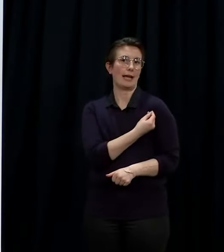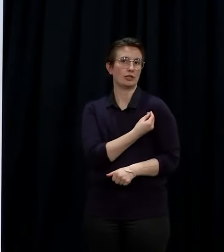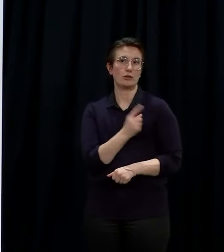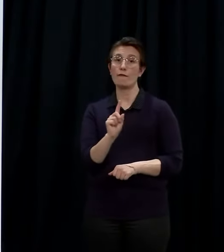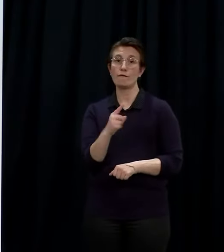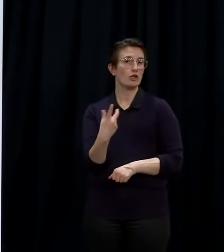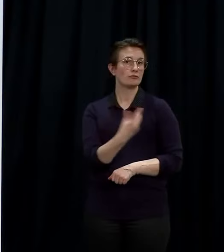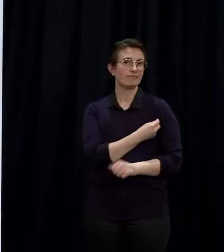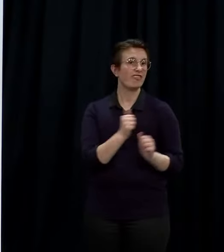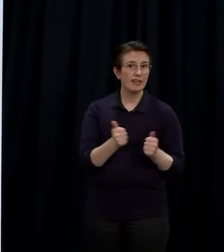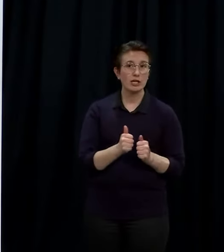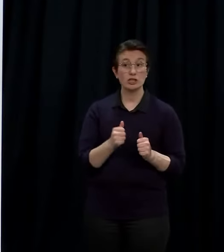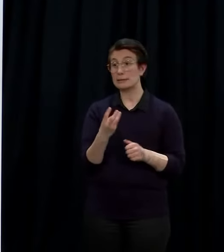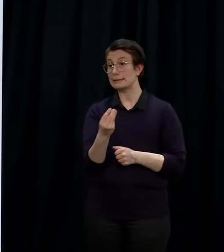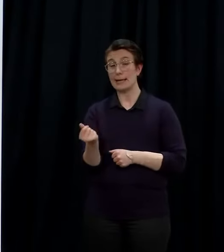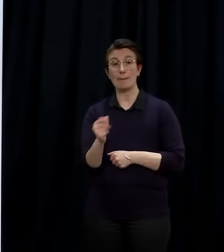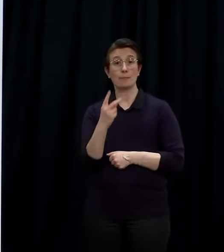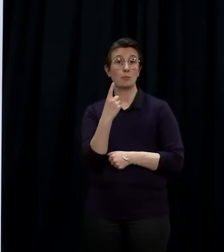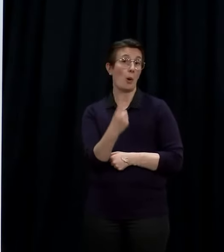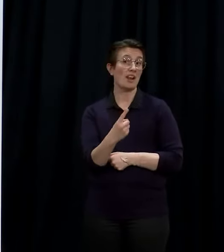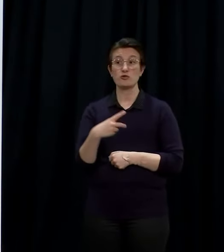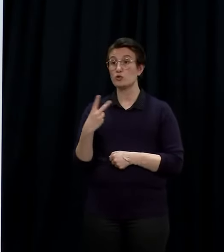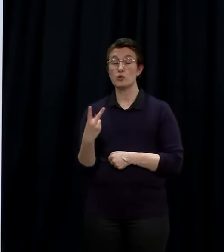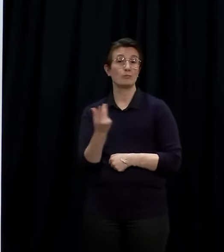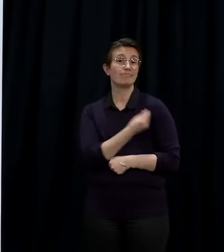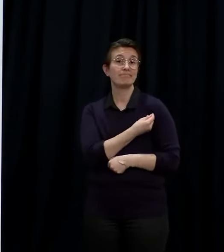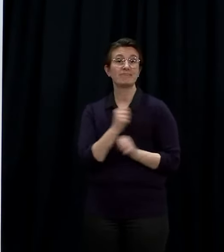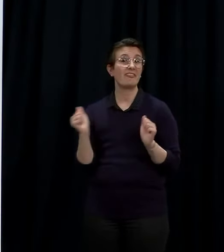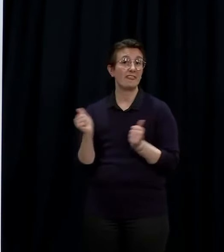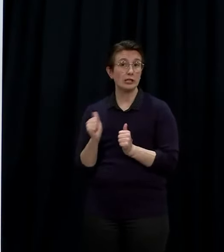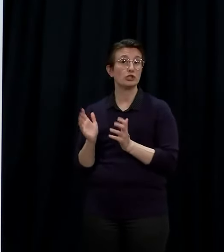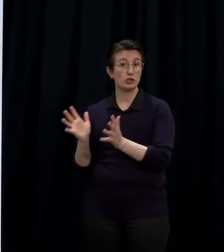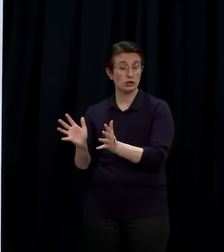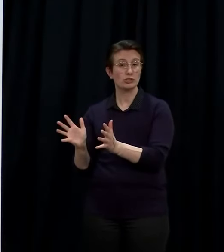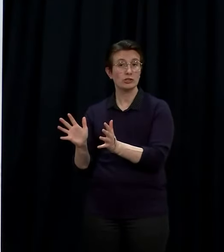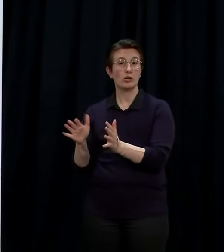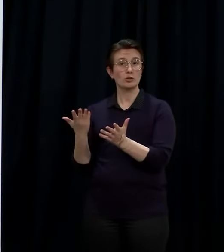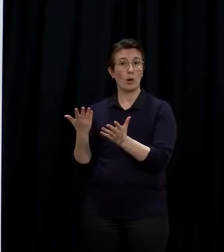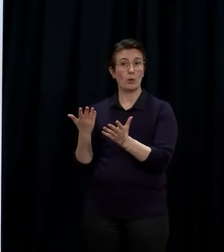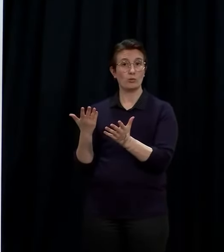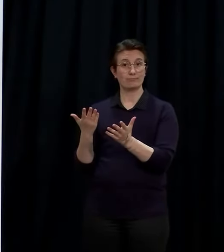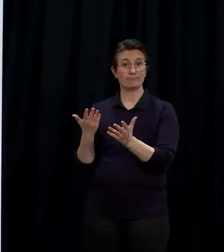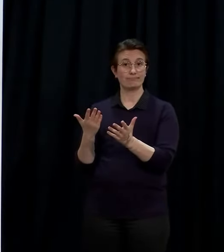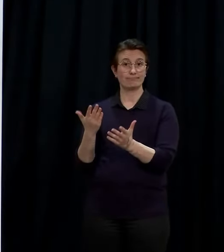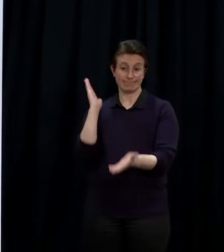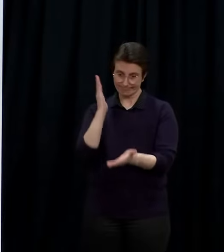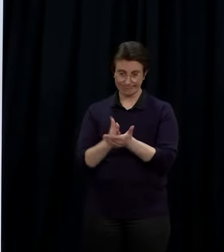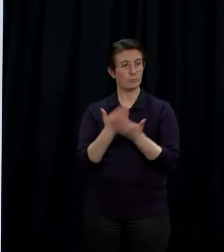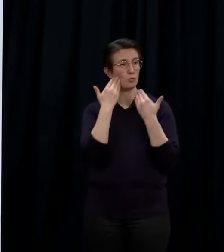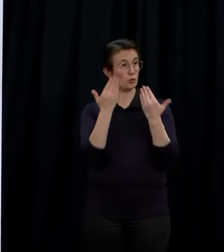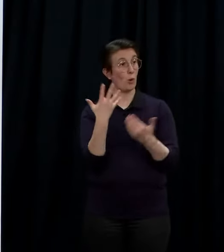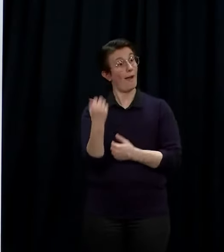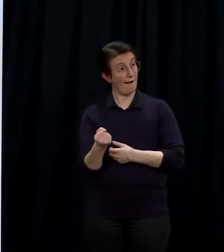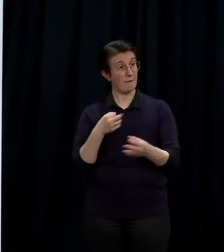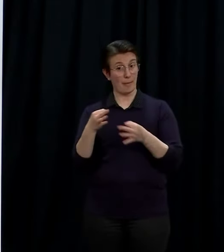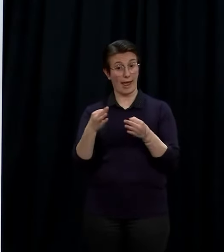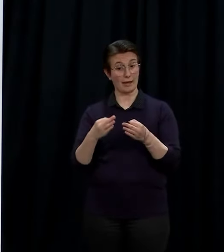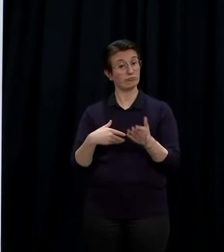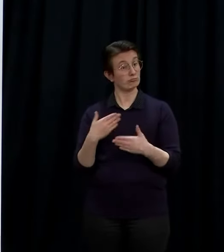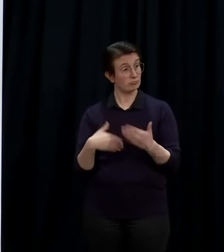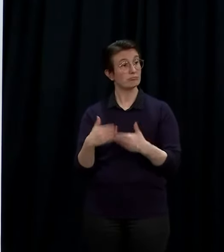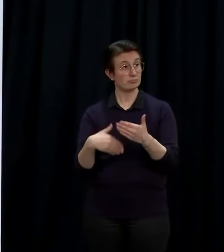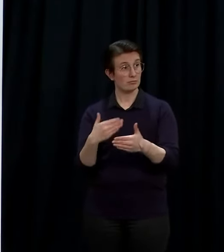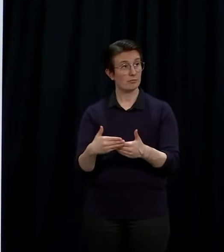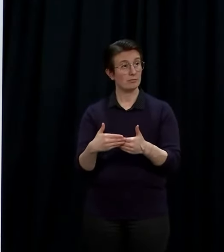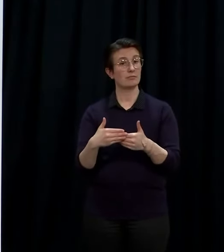amongst those first. Where it's a bit different has been for state housing, for instance. So we really honed in on those